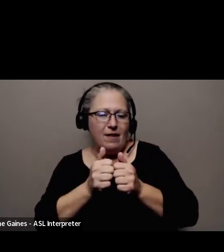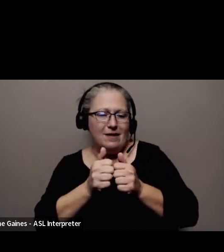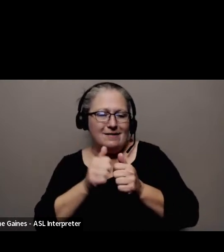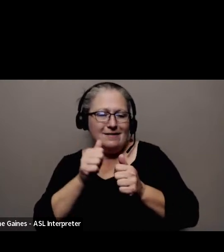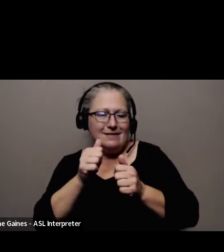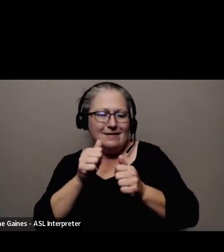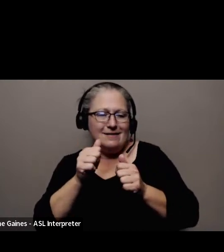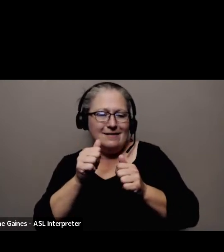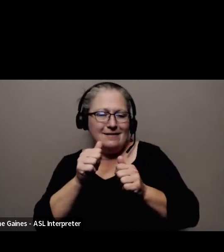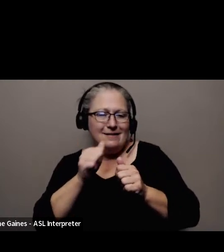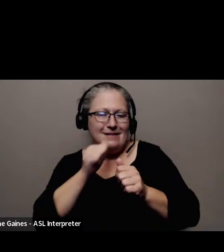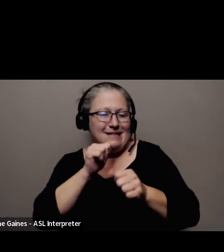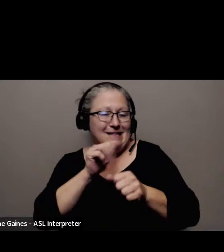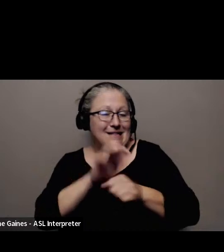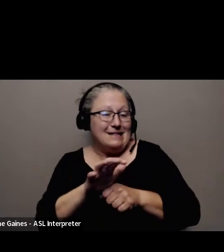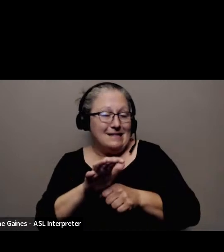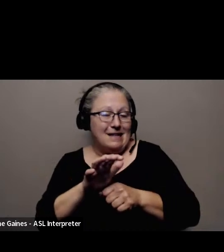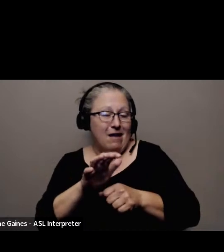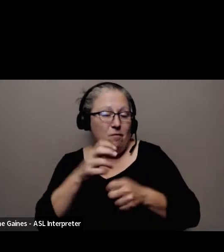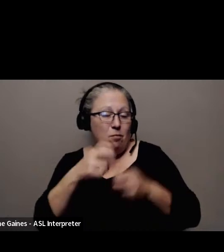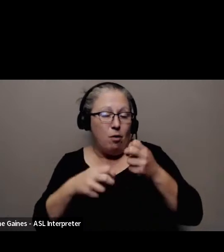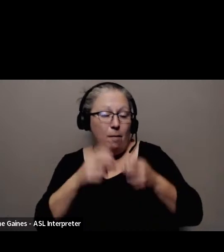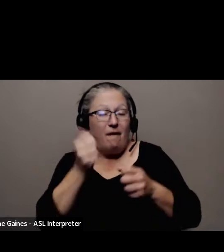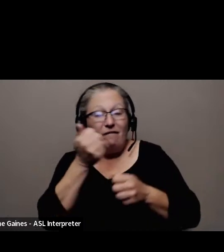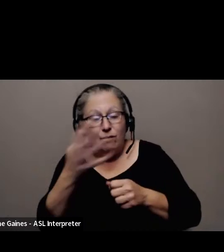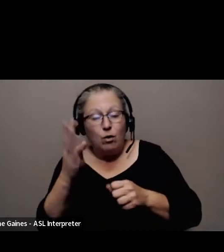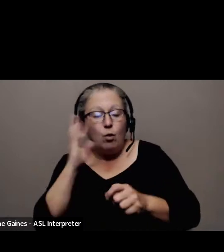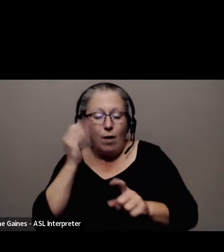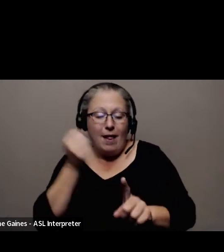problem. A few of those would impact